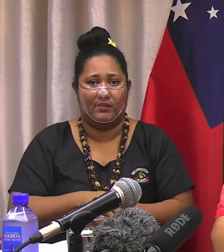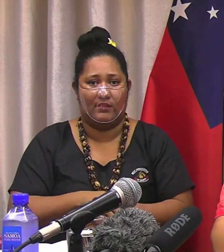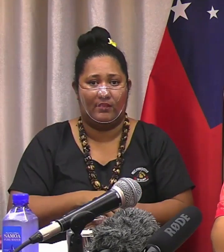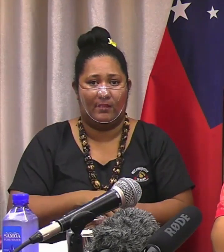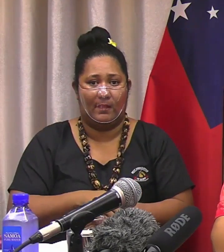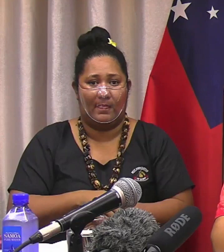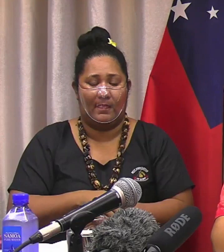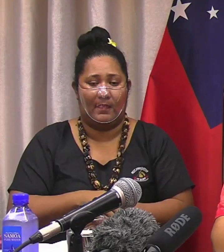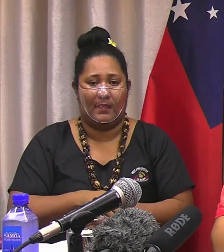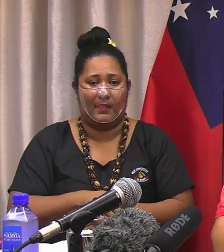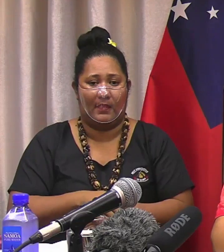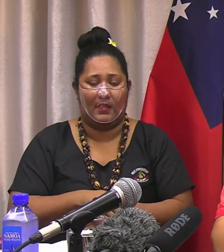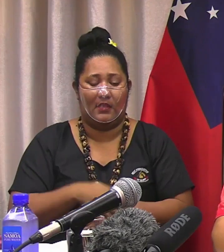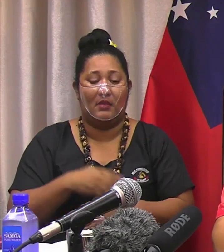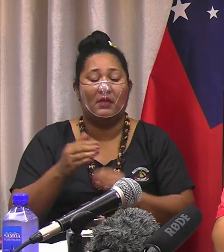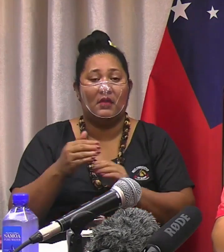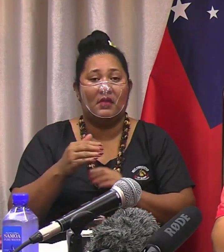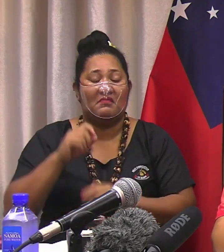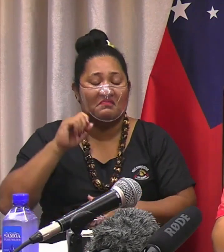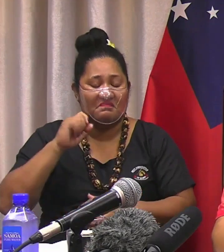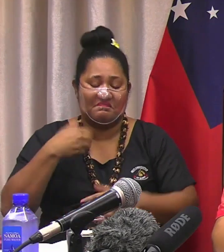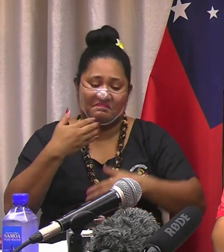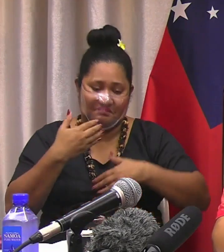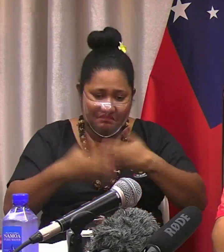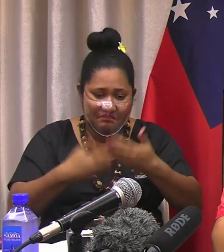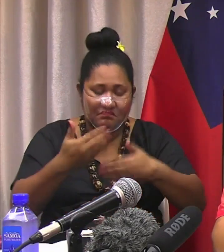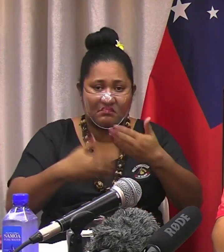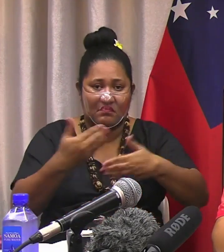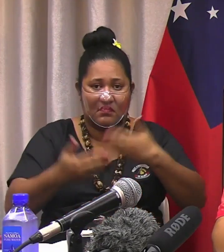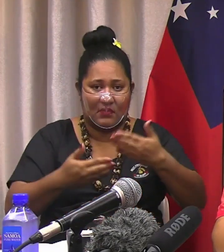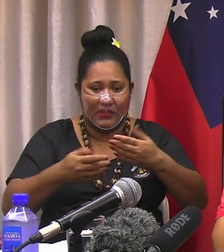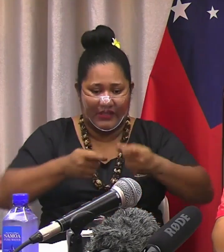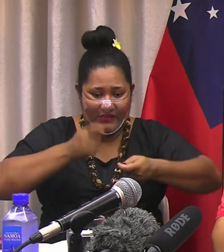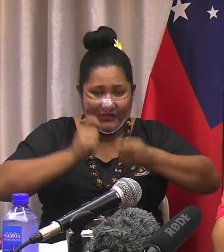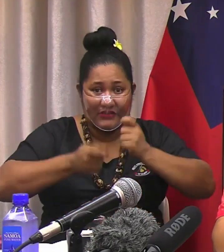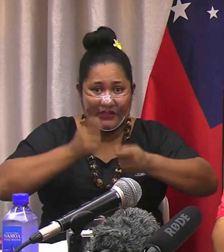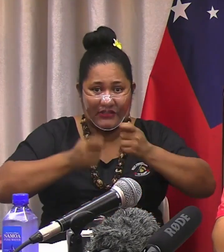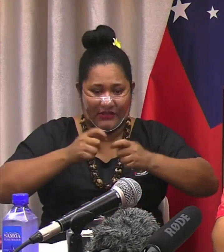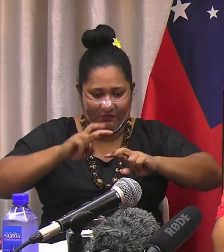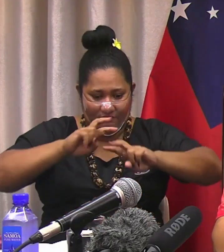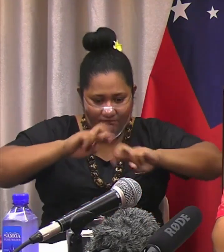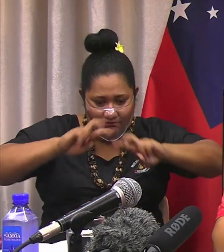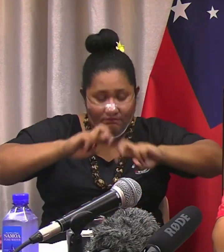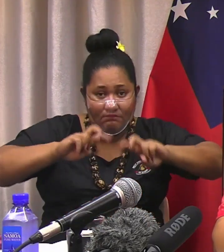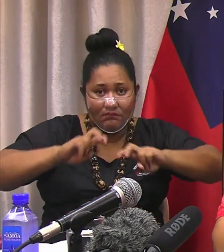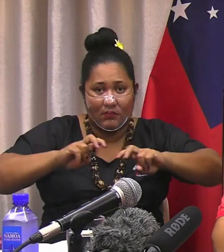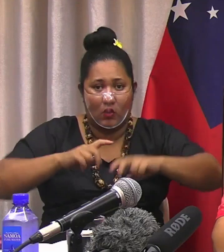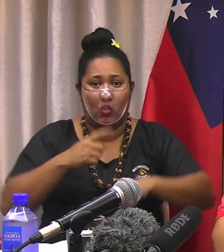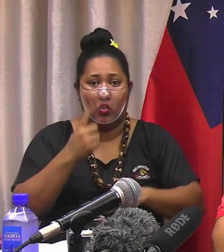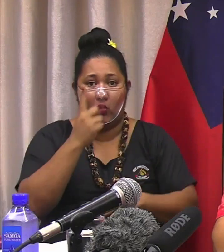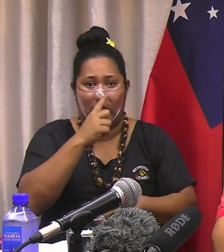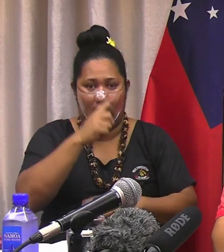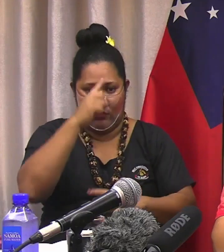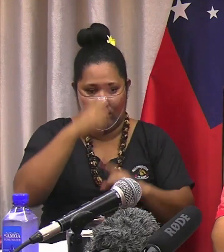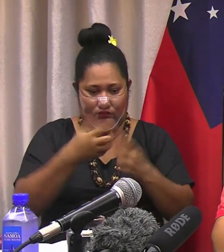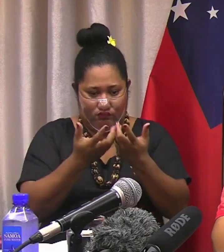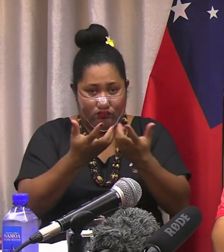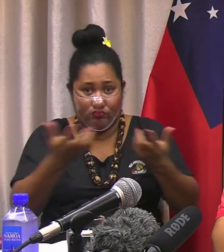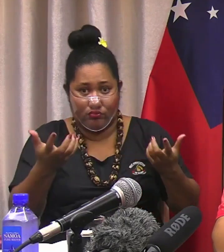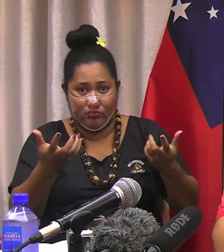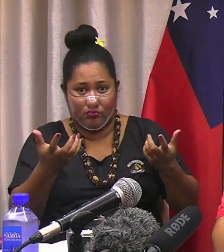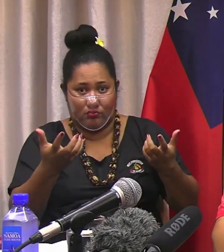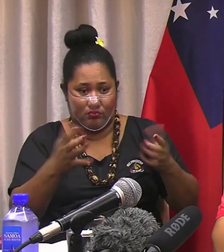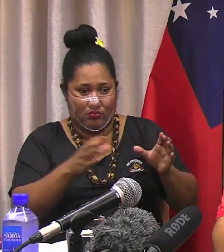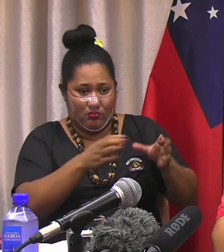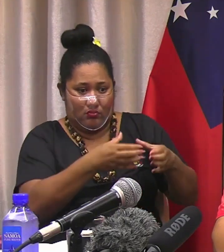O loo wha au pea o na whai suenga a i lātou uma o loo wha nofu e sea. E au fia